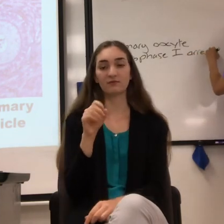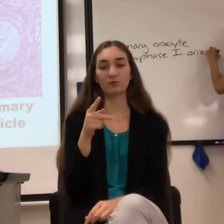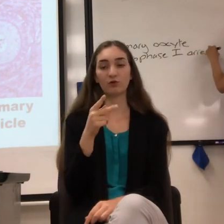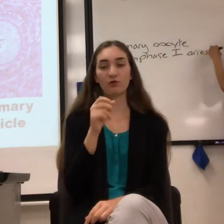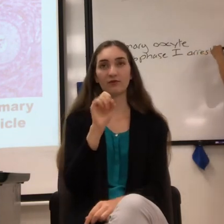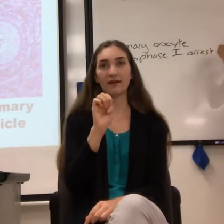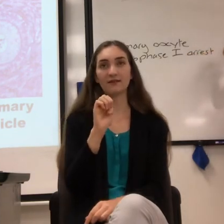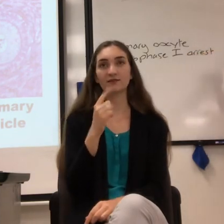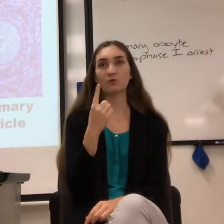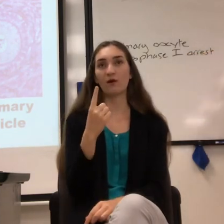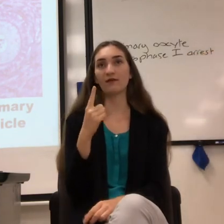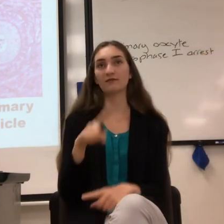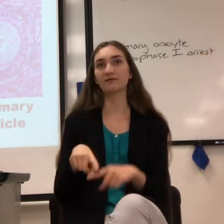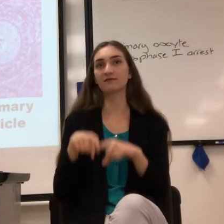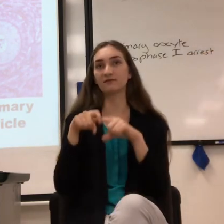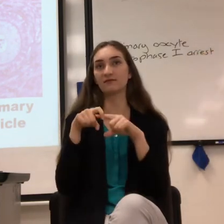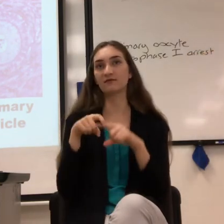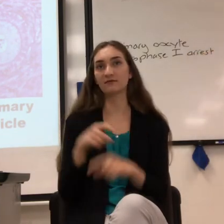arrest.